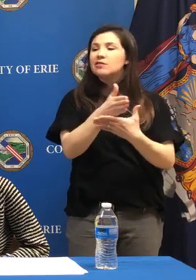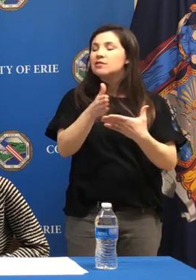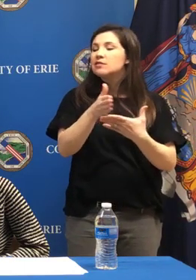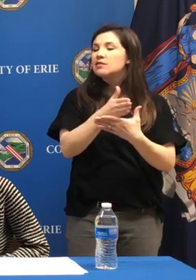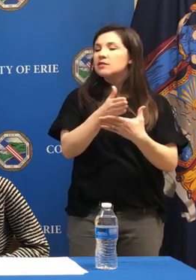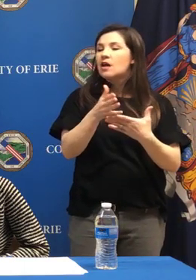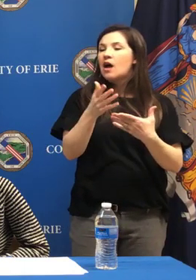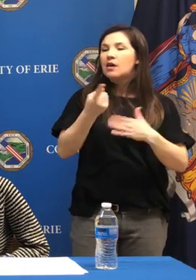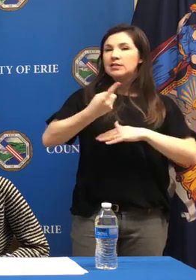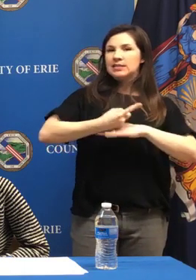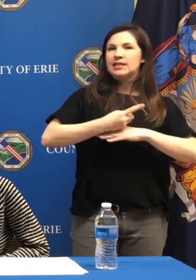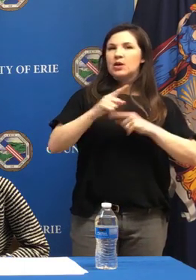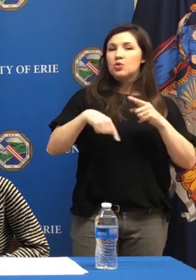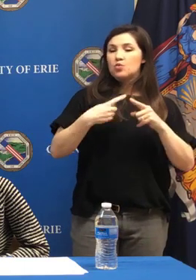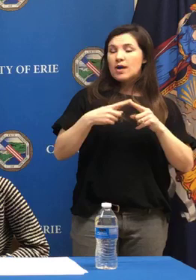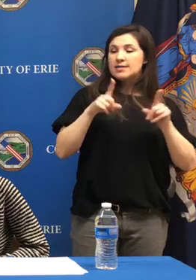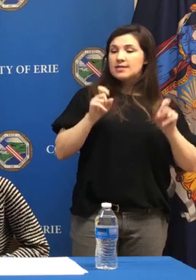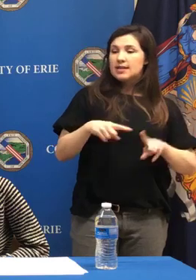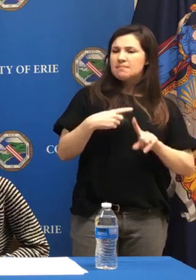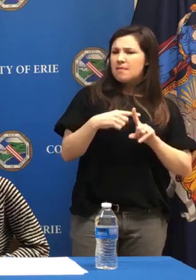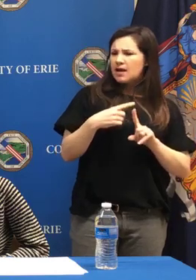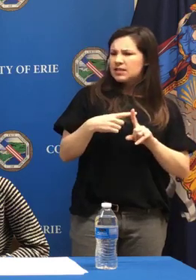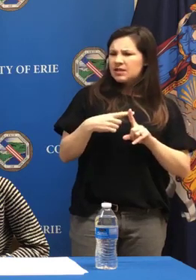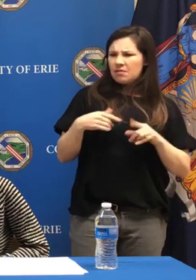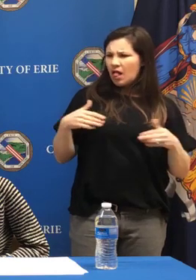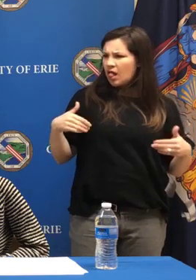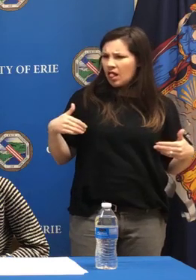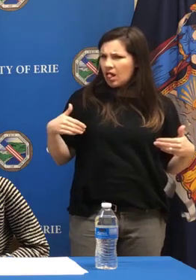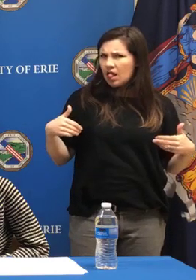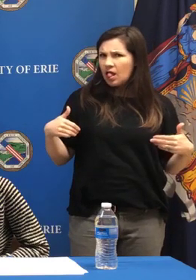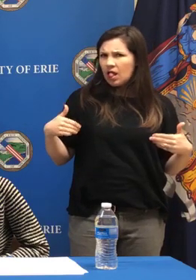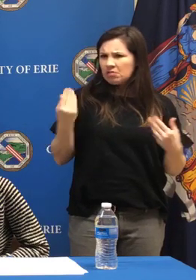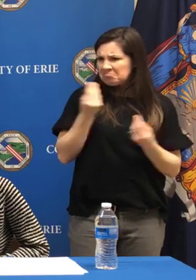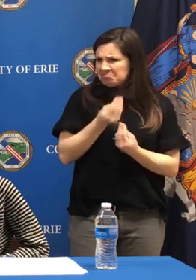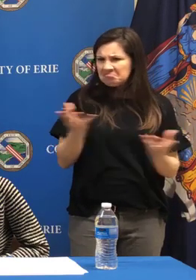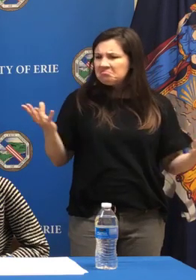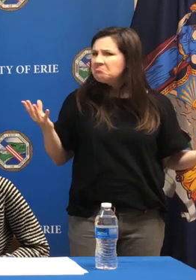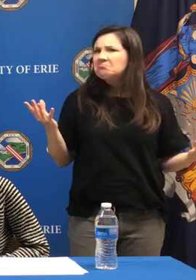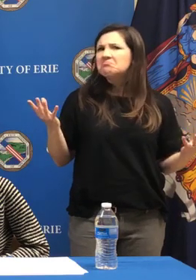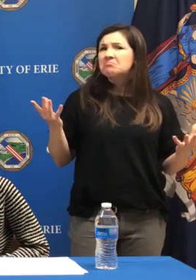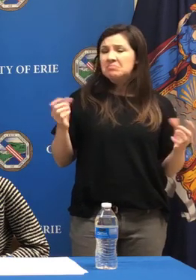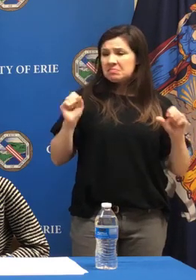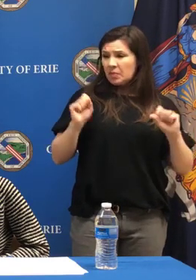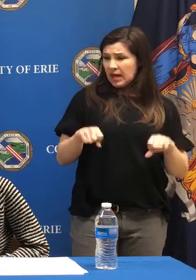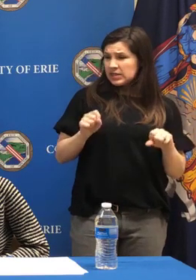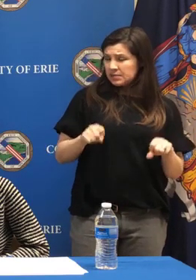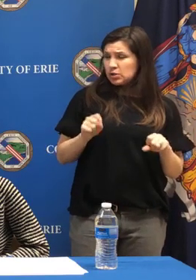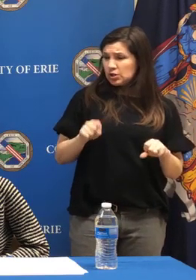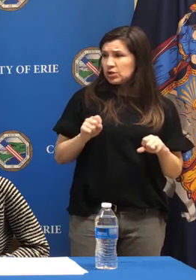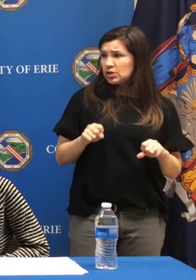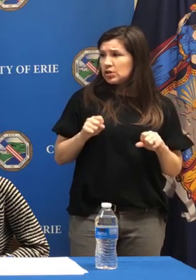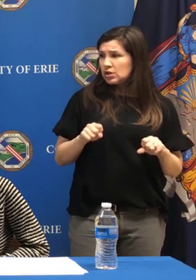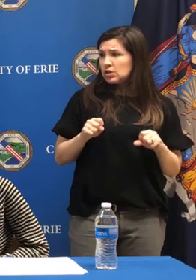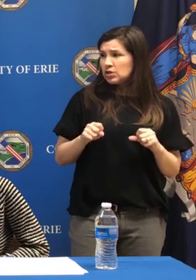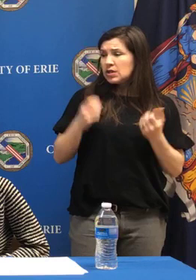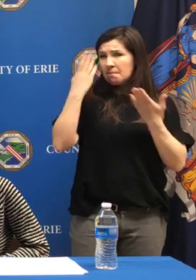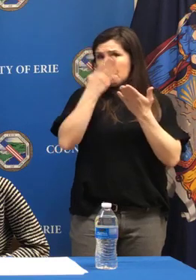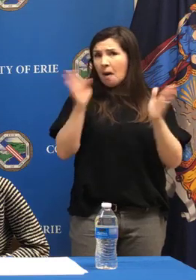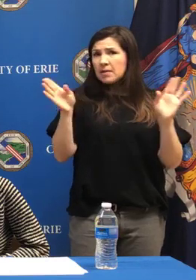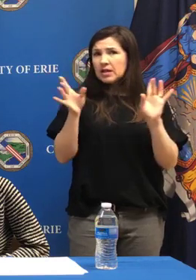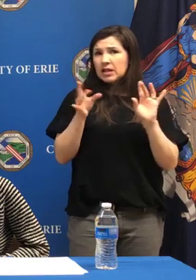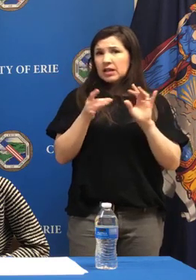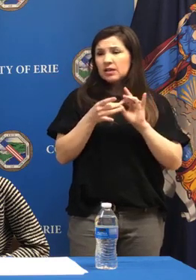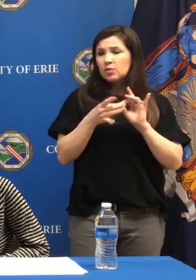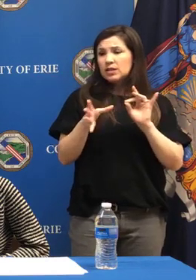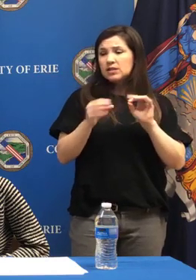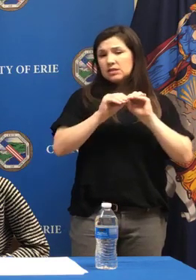people were found to test positive, but you have not been releasing them recently. Is it possible for you guys to publicly release that